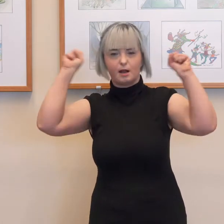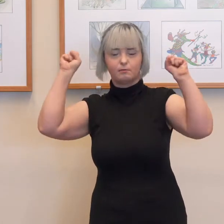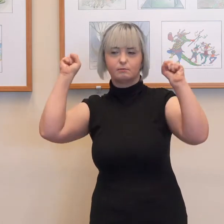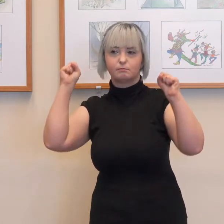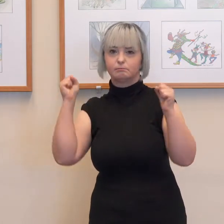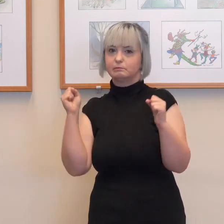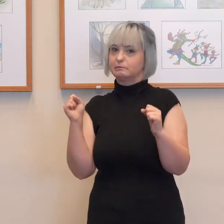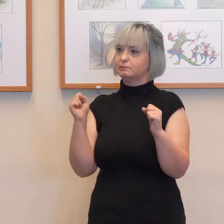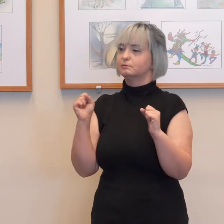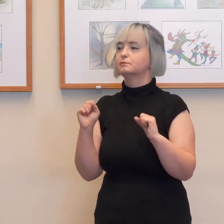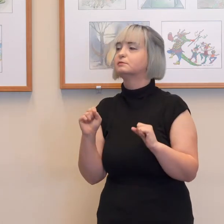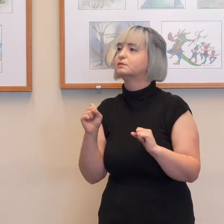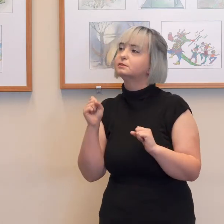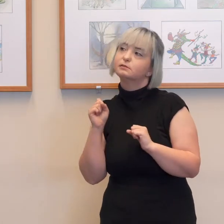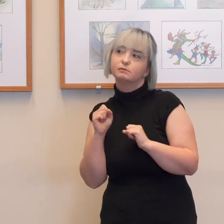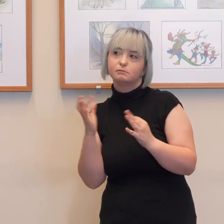Inside, he could hear a banging and crashing.